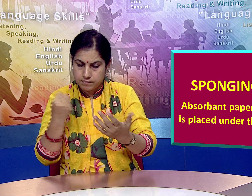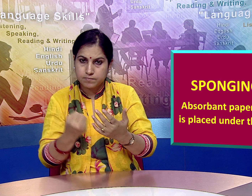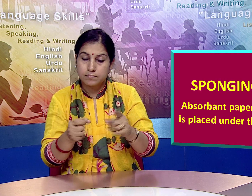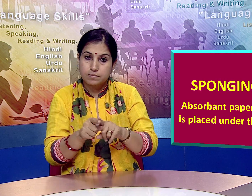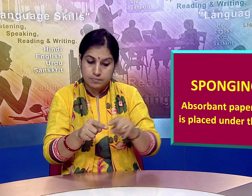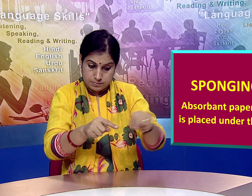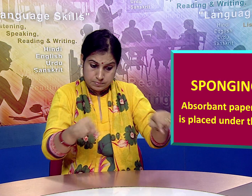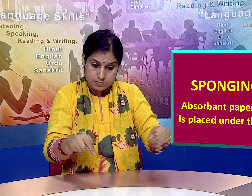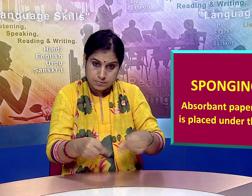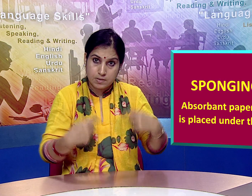is placed